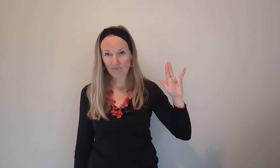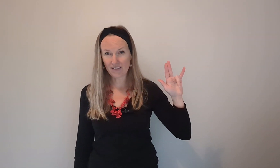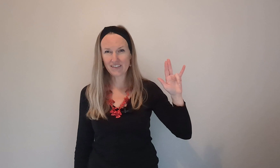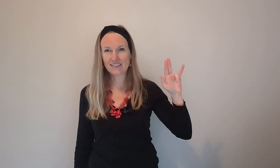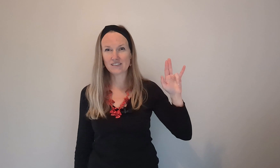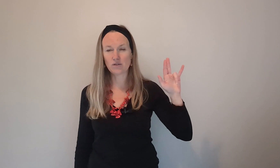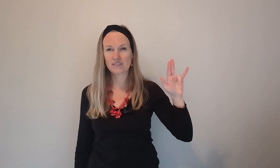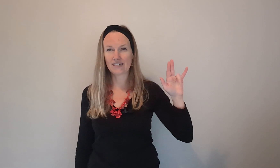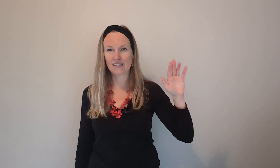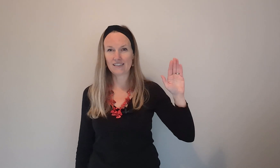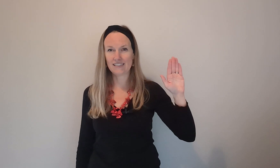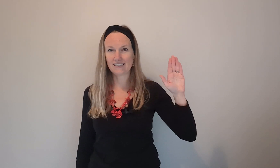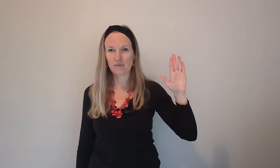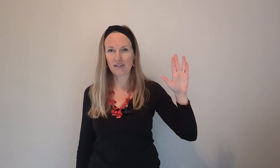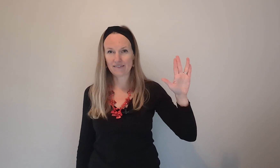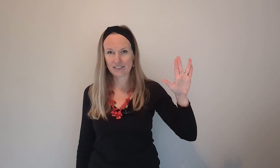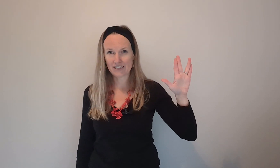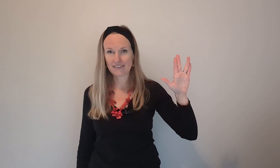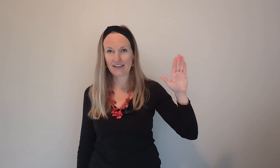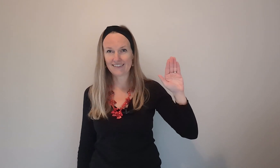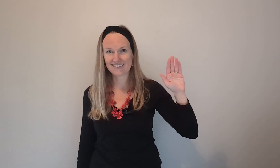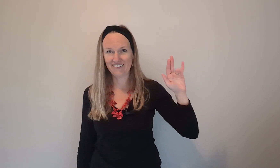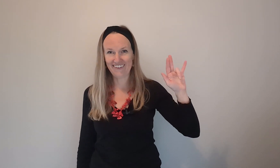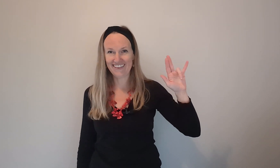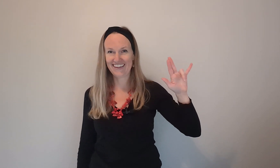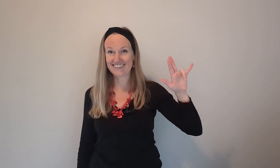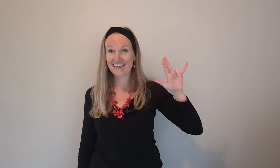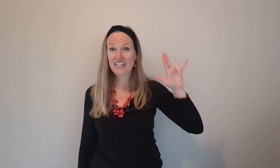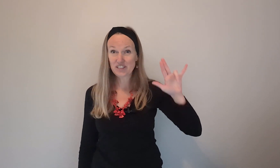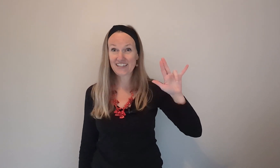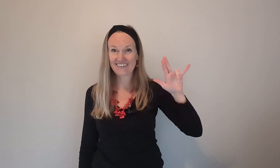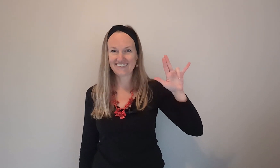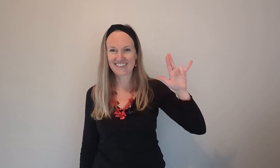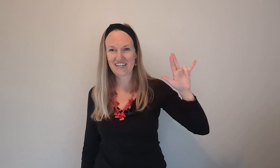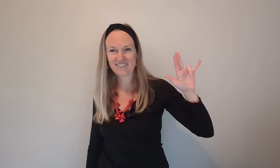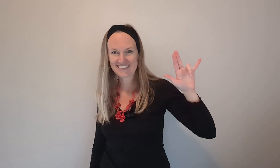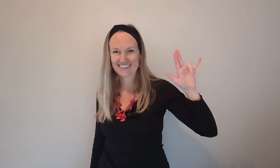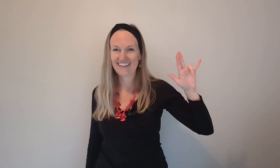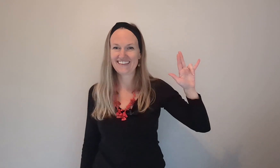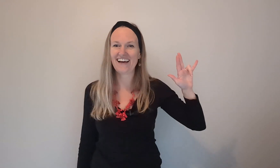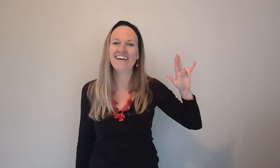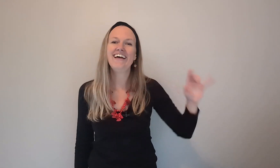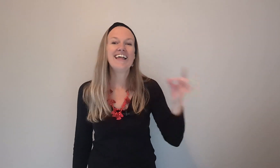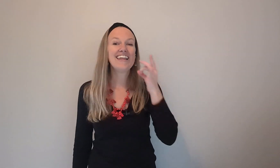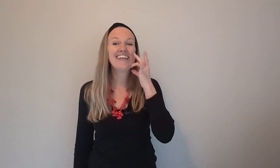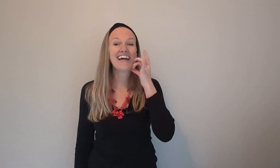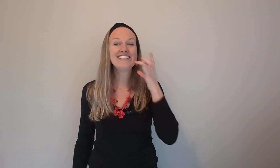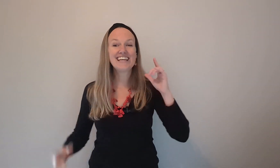I feel like this is almost like a contest, like when you have to try to do that in school. Like it's tricky to hold your hand position like that. Light